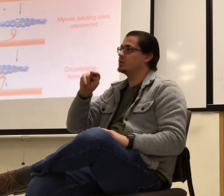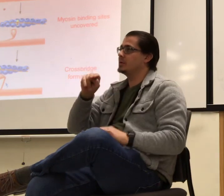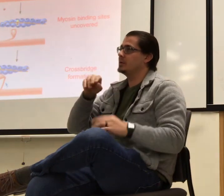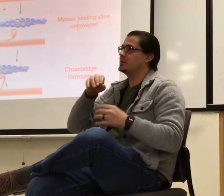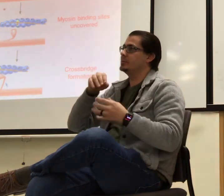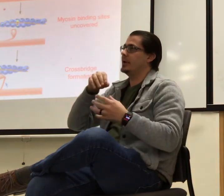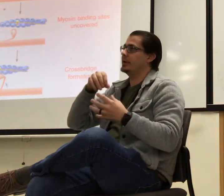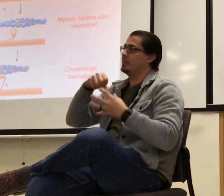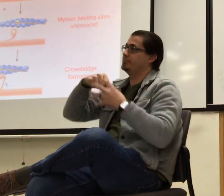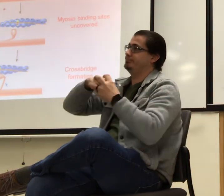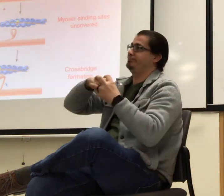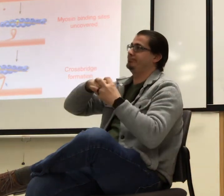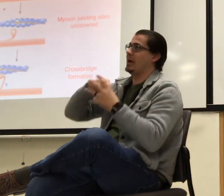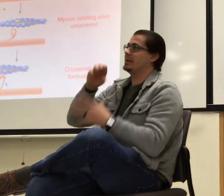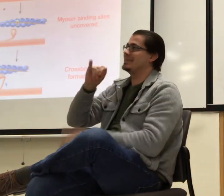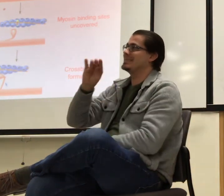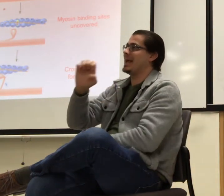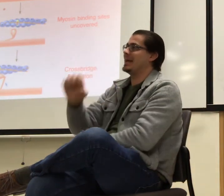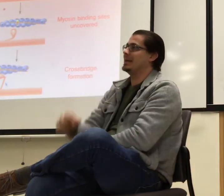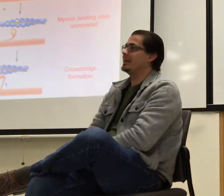active sites.